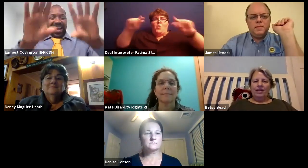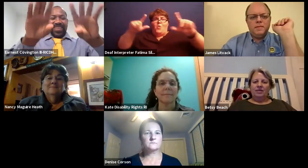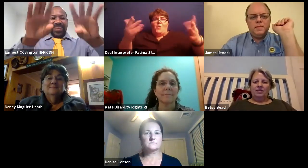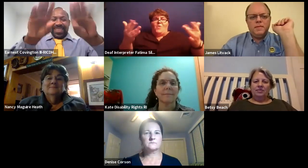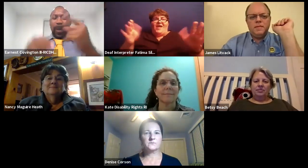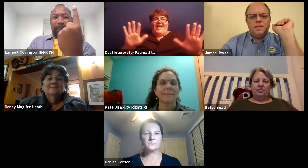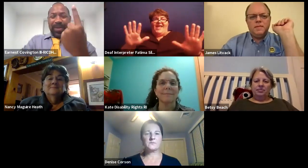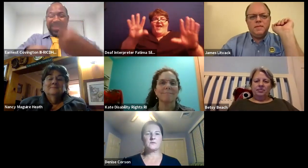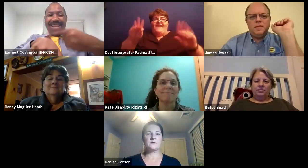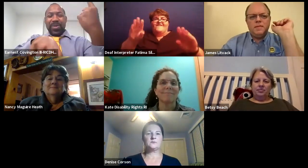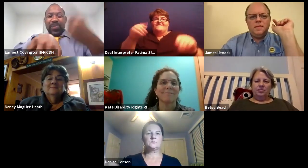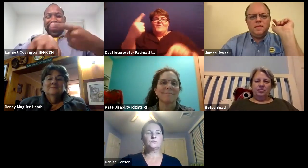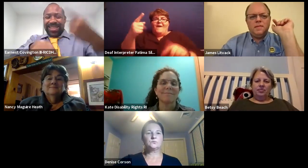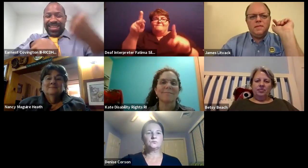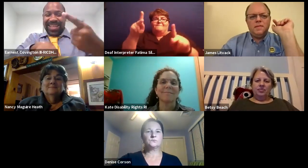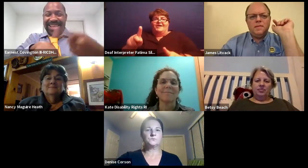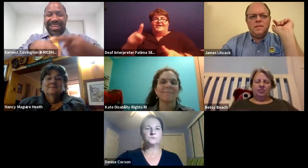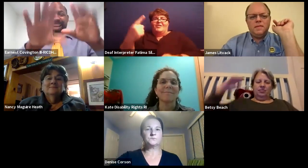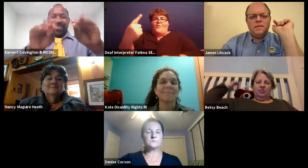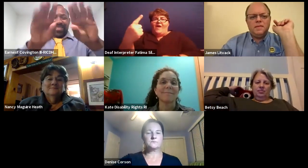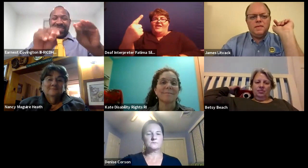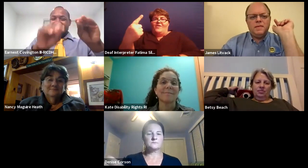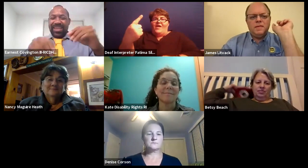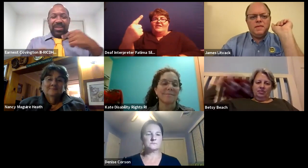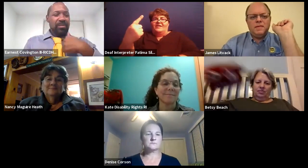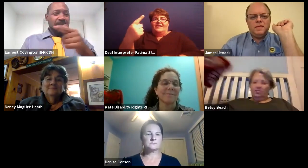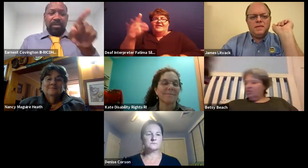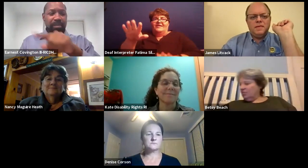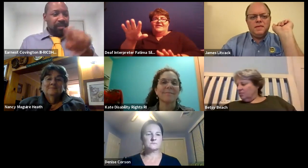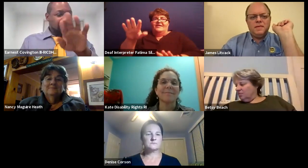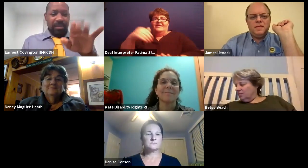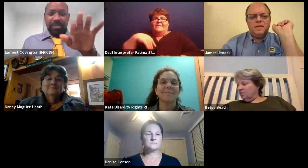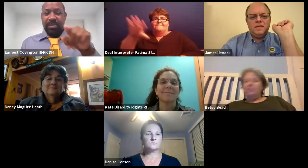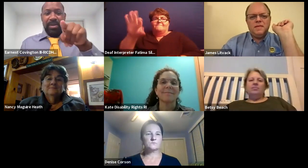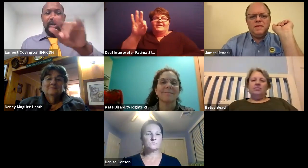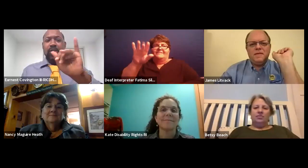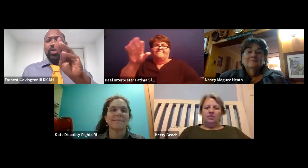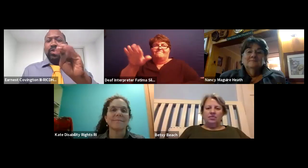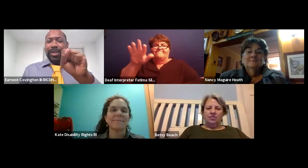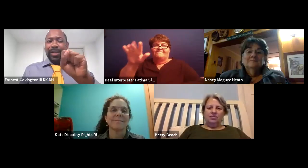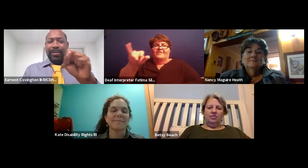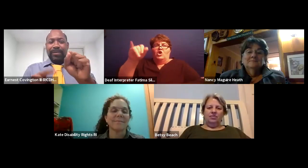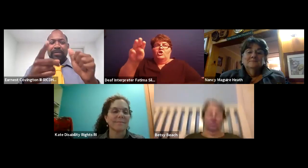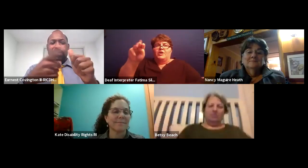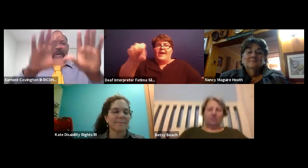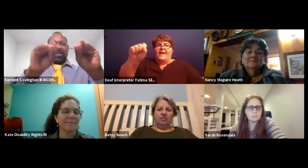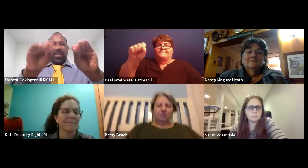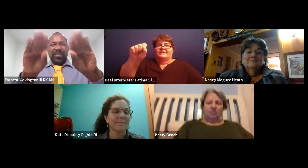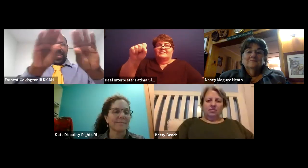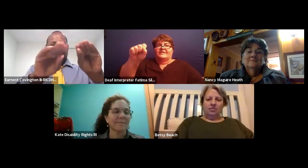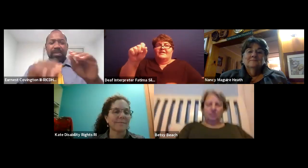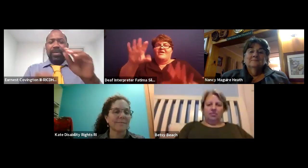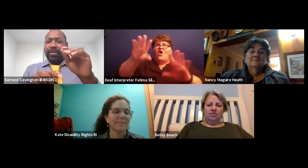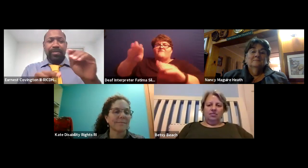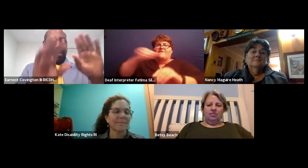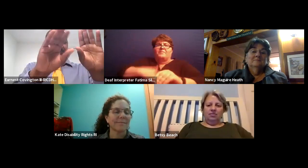Okay, whoops, I'm sorry. Maybe we could do one at a time. I didn't say that. The interpreter didn't interpret that